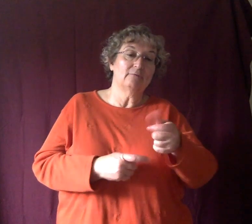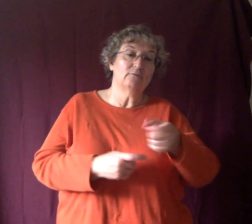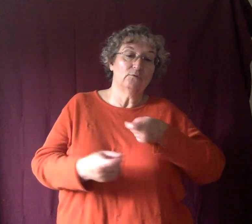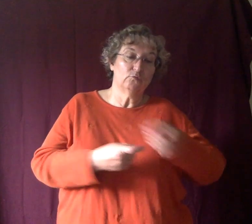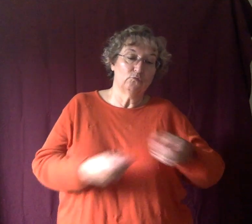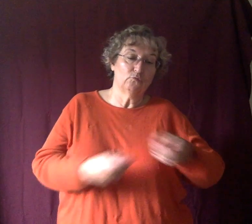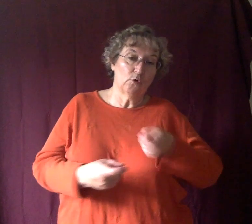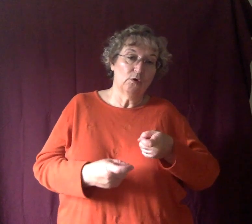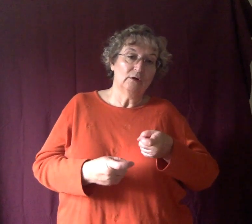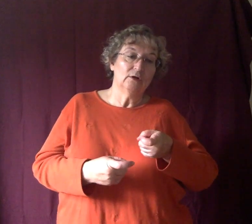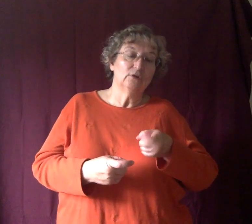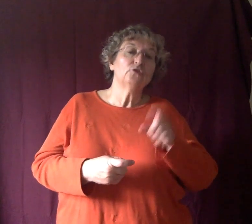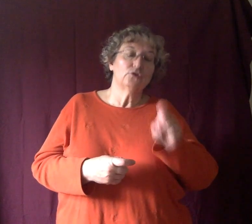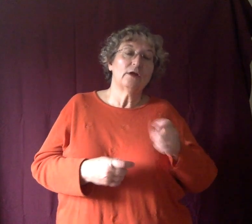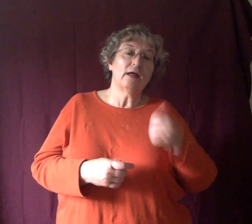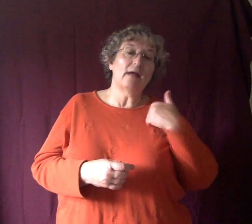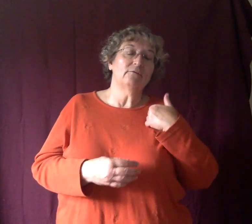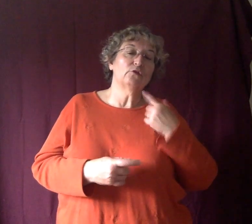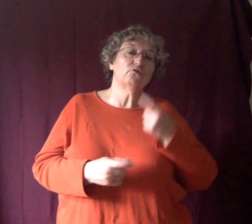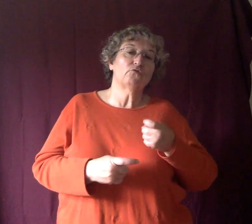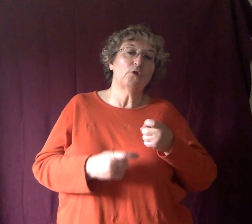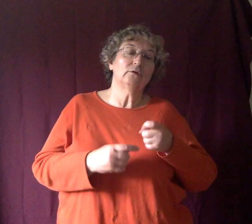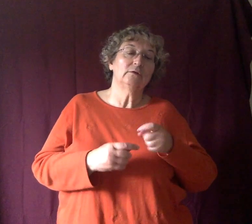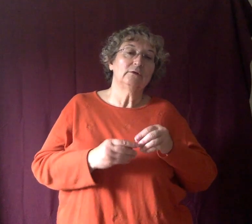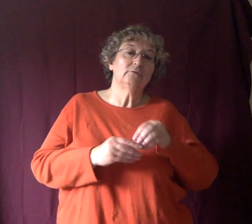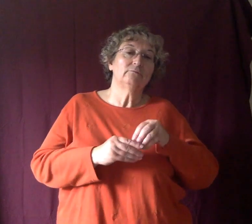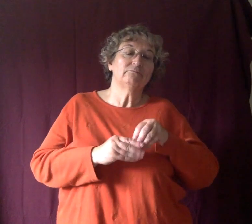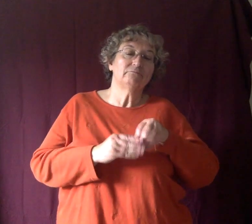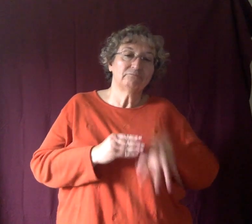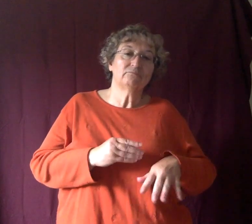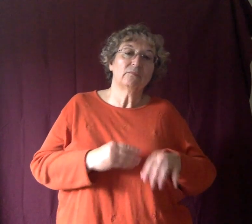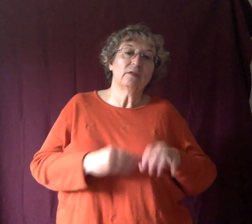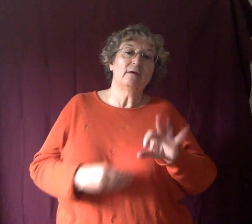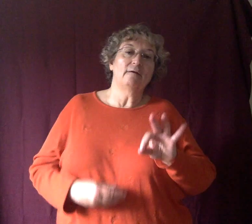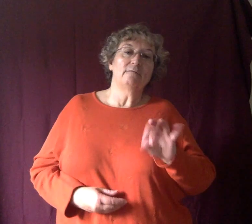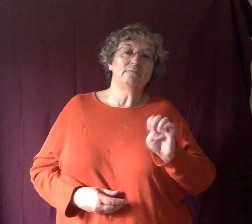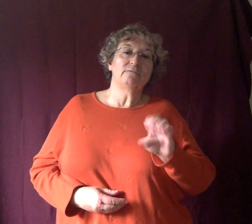should consciously have control over the movement of feces from the rectum into the external environment.